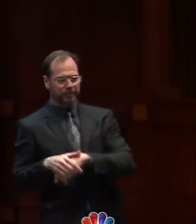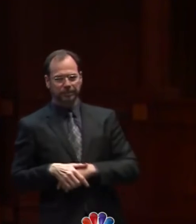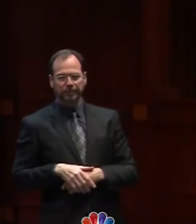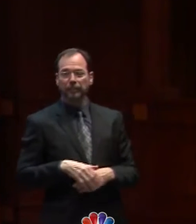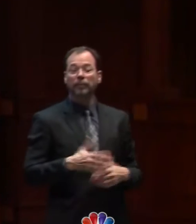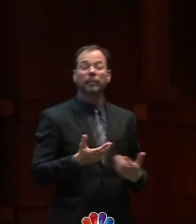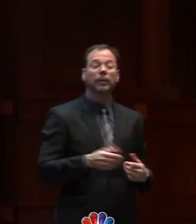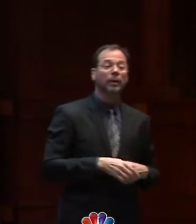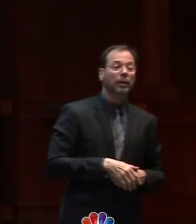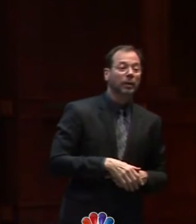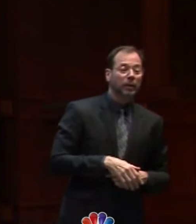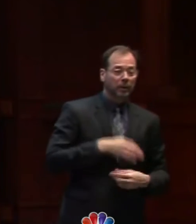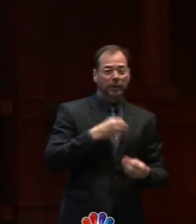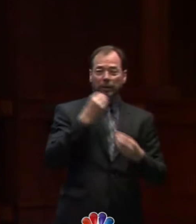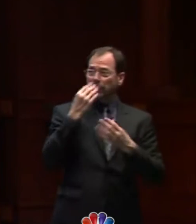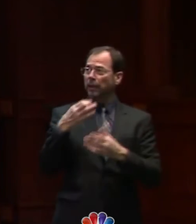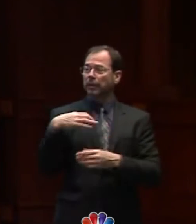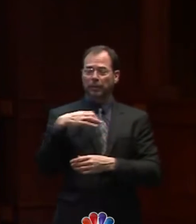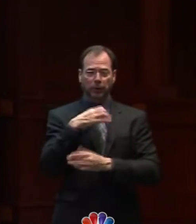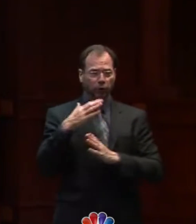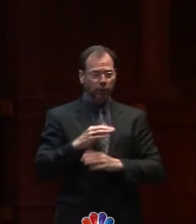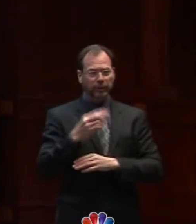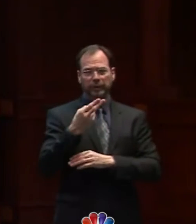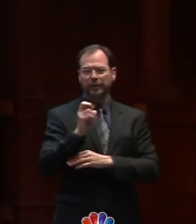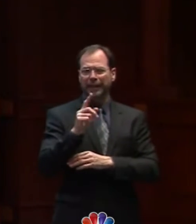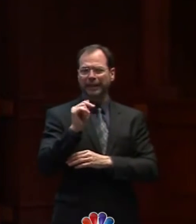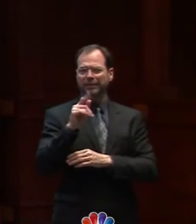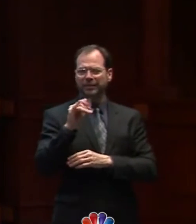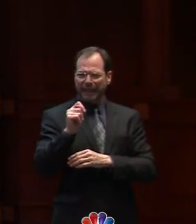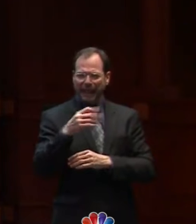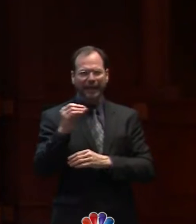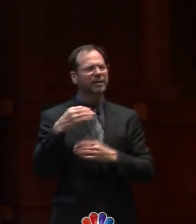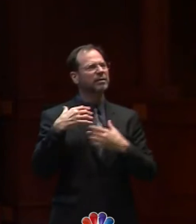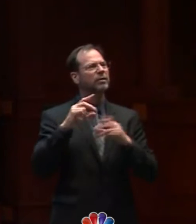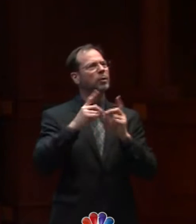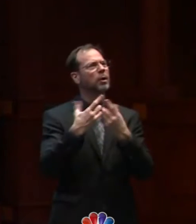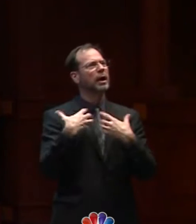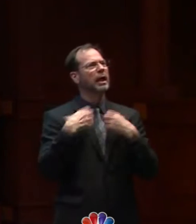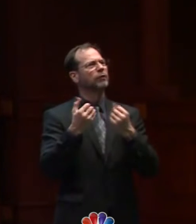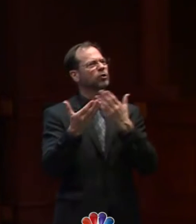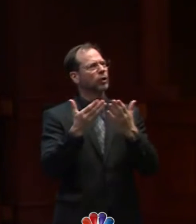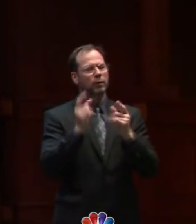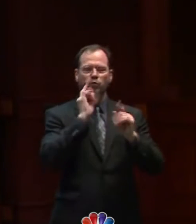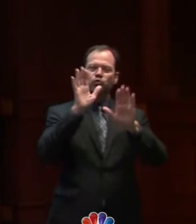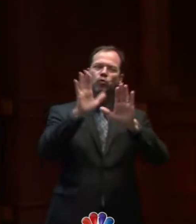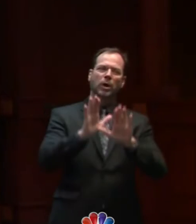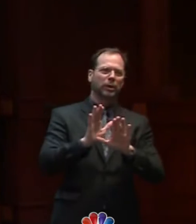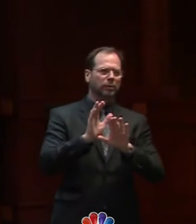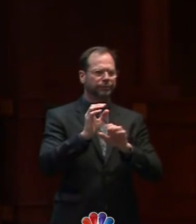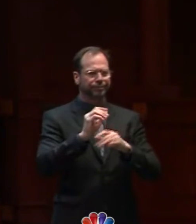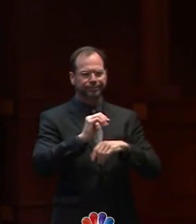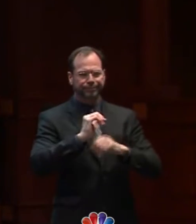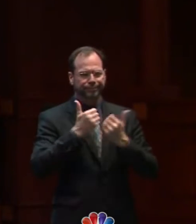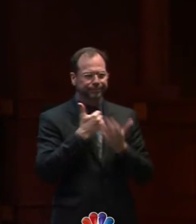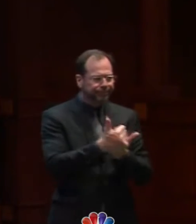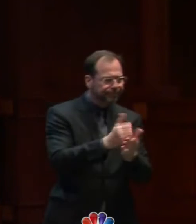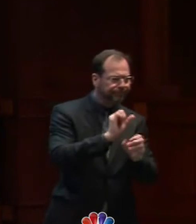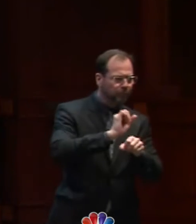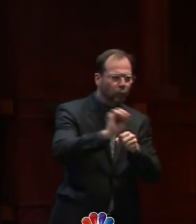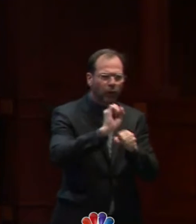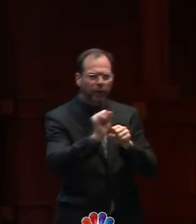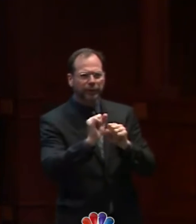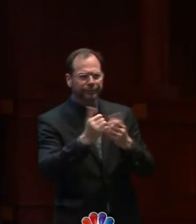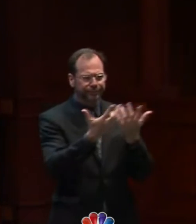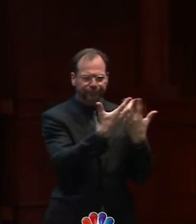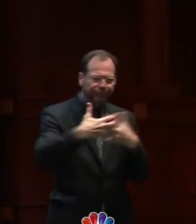I'd just say, Commissioner Hellerstadt and the Department of State Health Services have been fantastic in doing this work, creating the